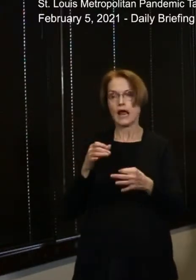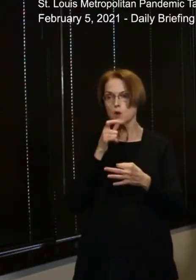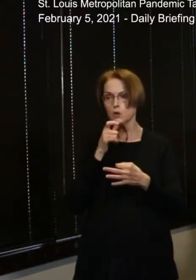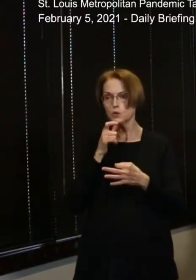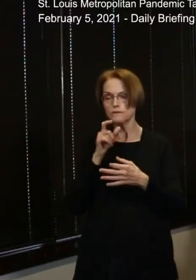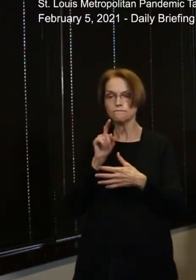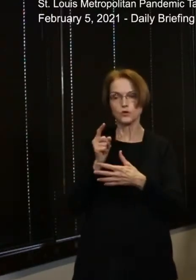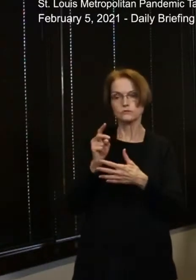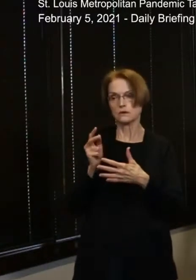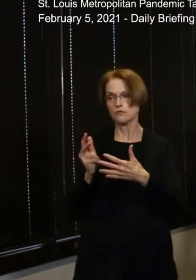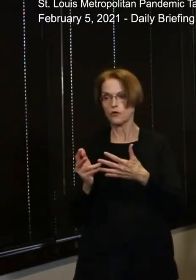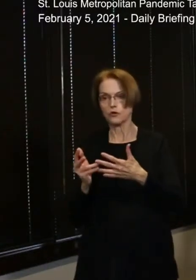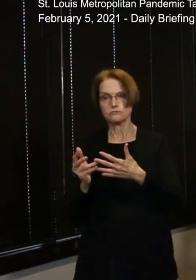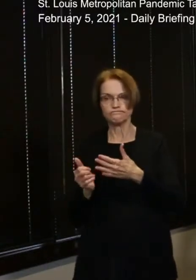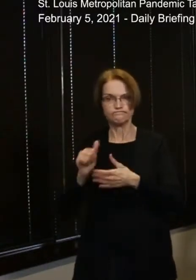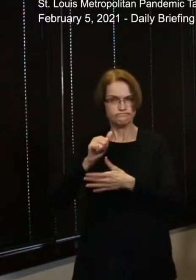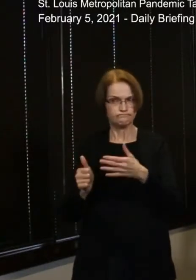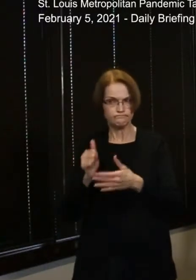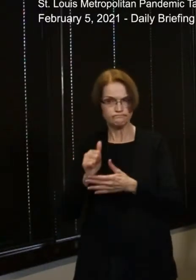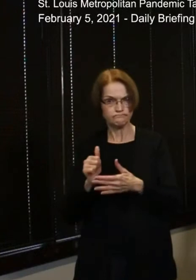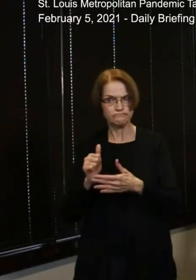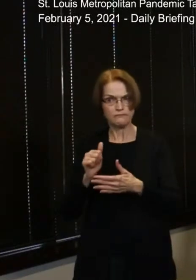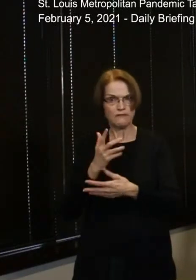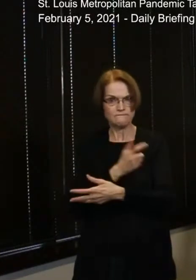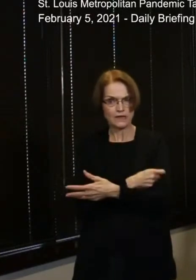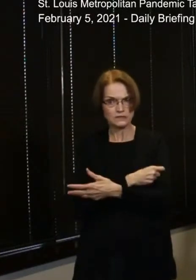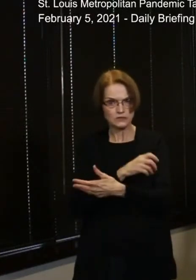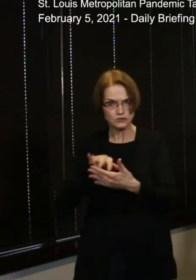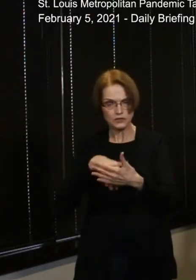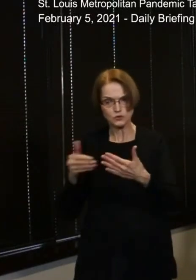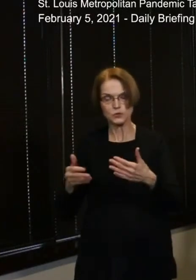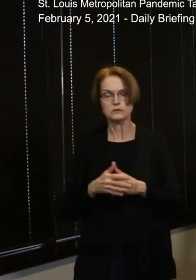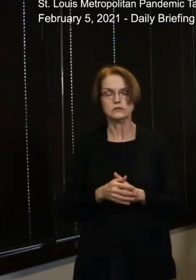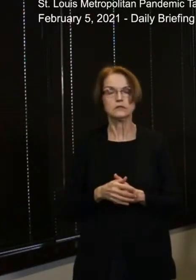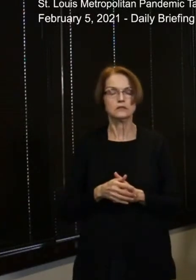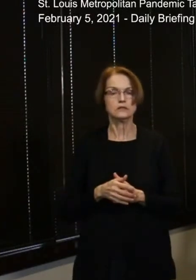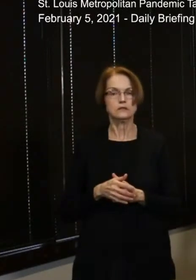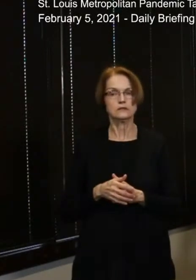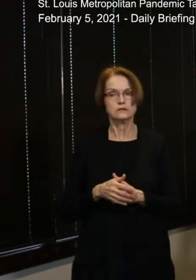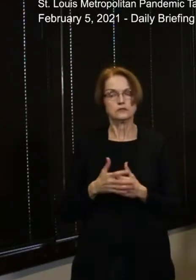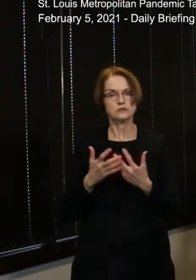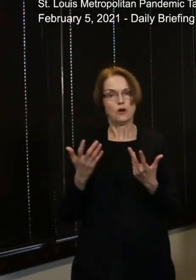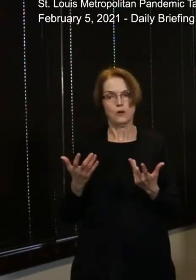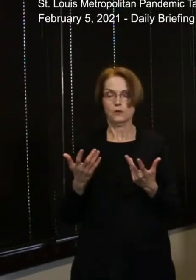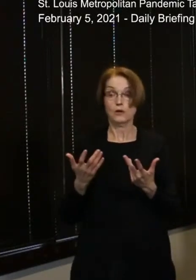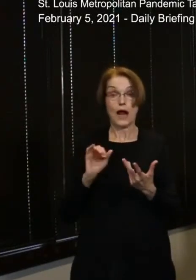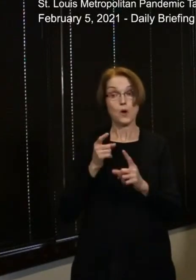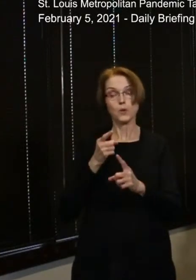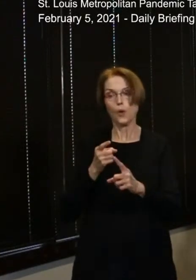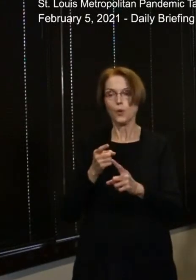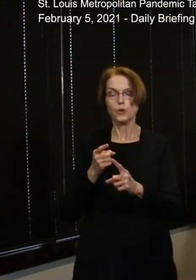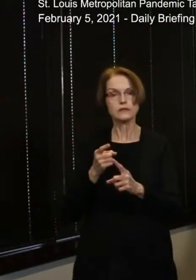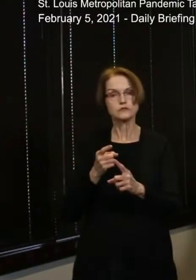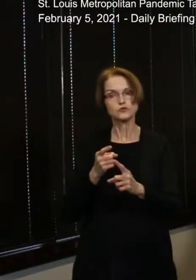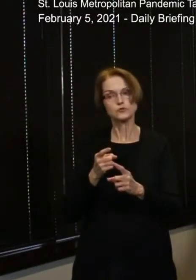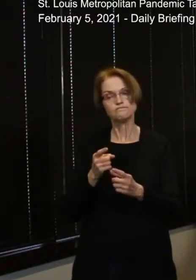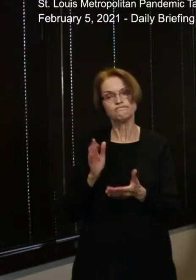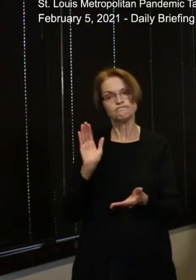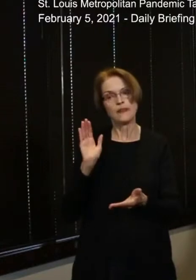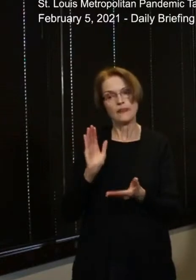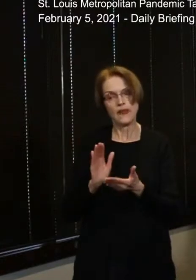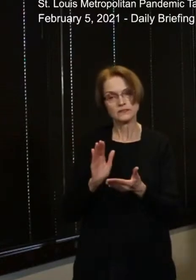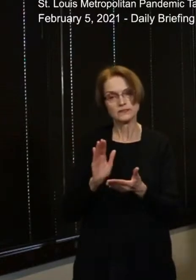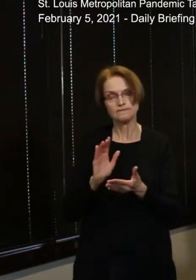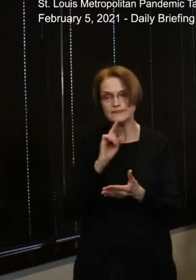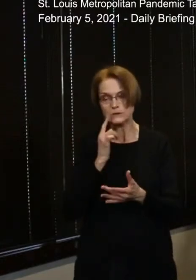vaccination schedules so that we can make sure that we are decreasing morbidity, so illness, and we're